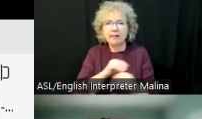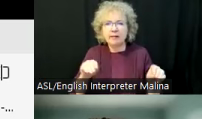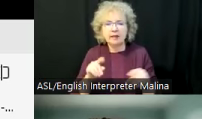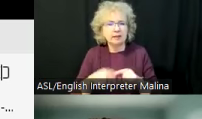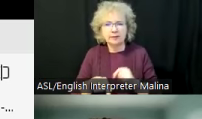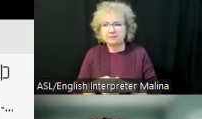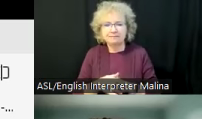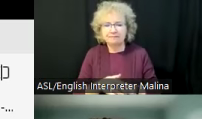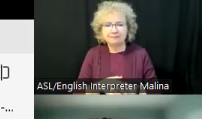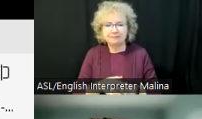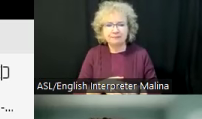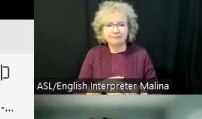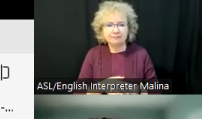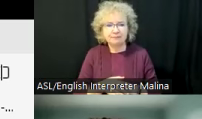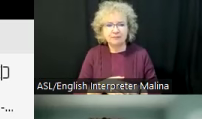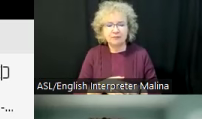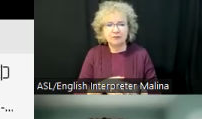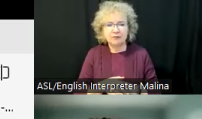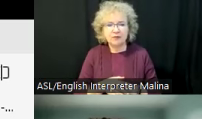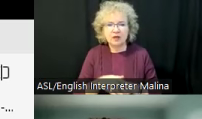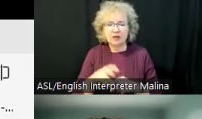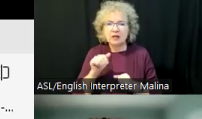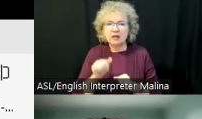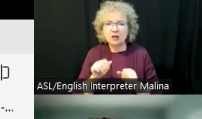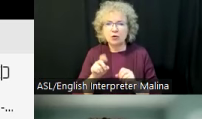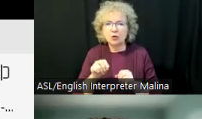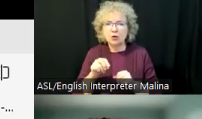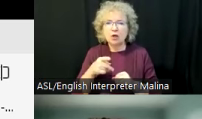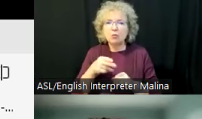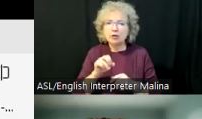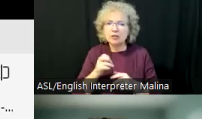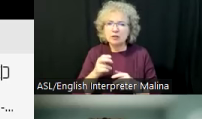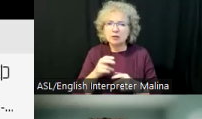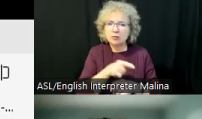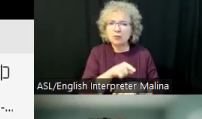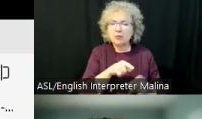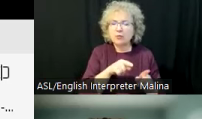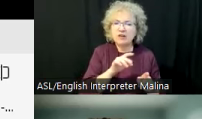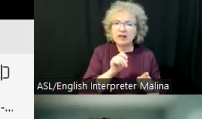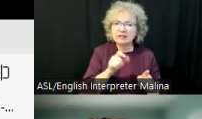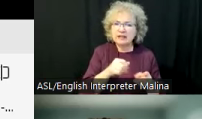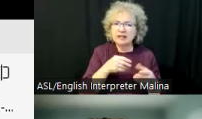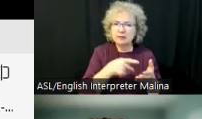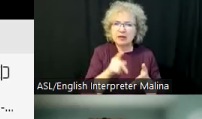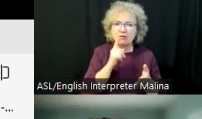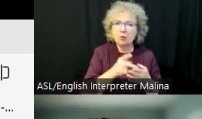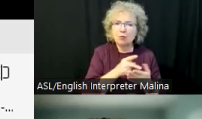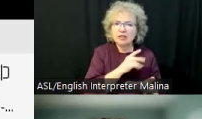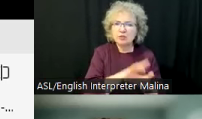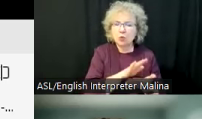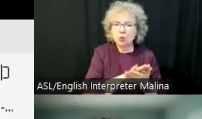if you will. So you could do things like preschool, preschool tuition and those types of things with flex funds. I've had some people who needed shoes